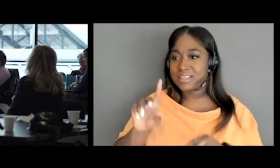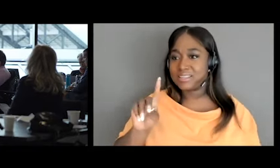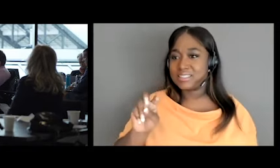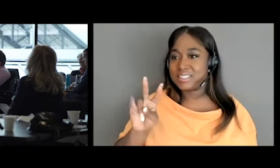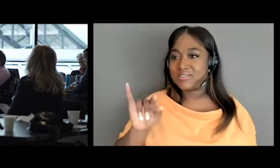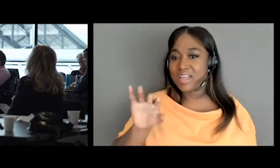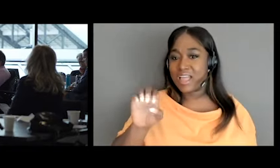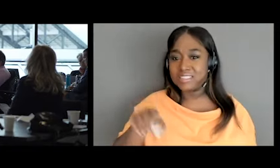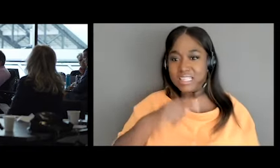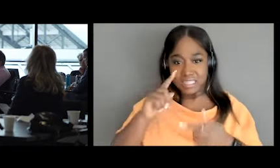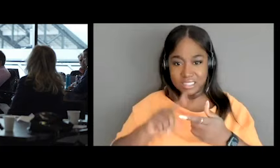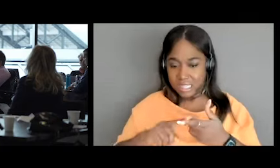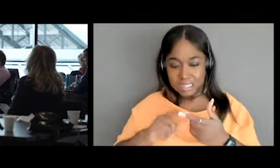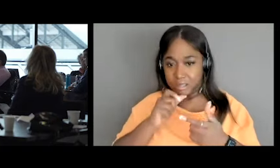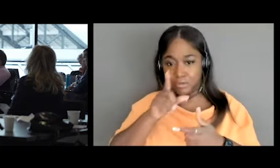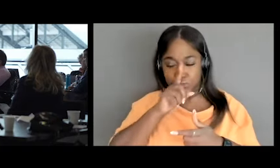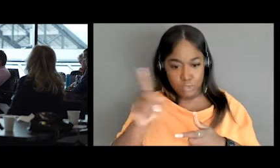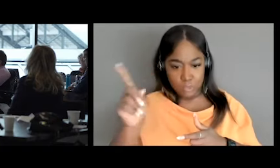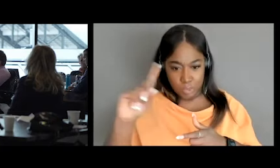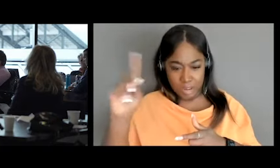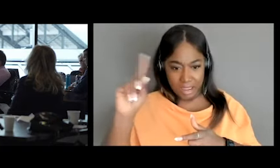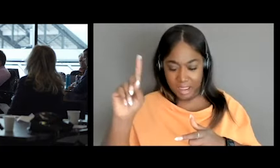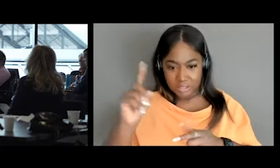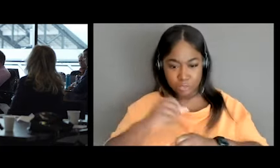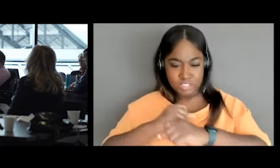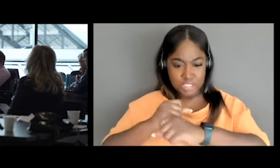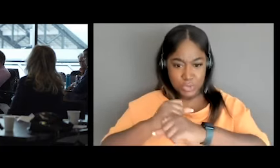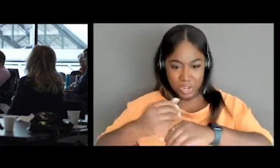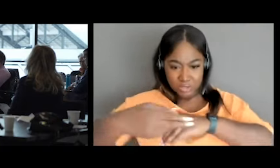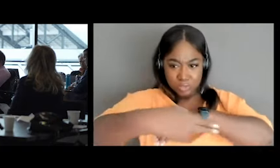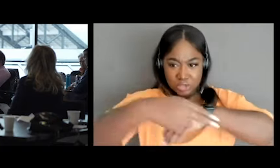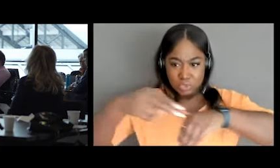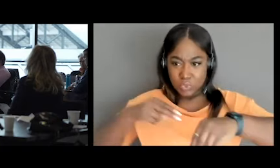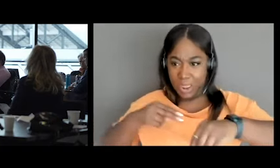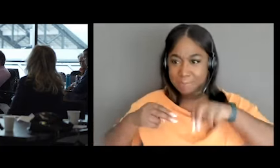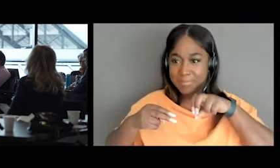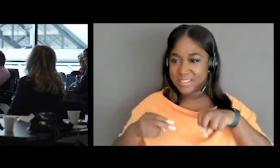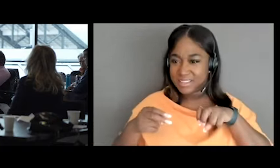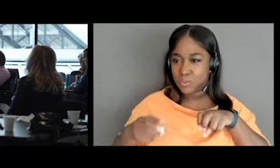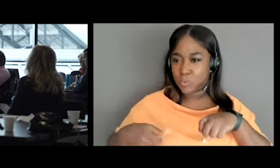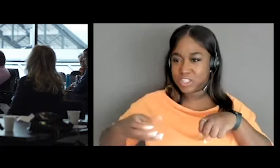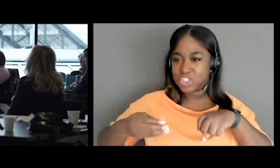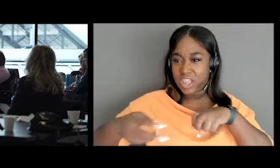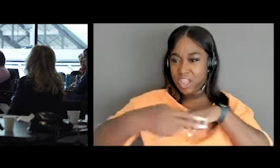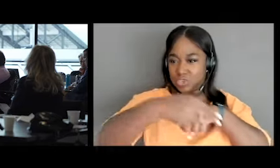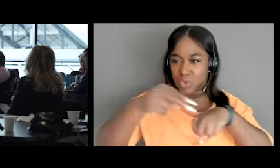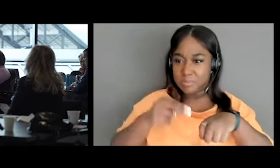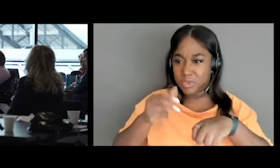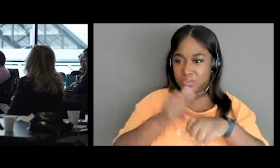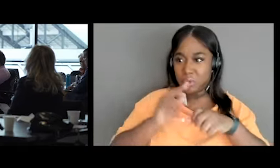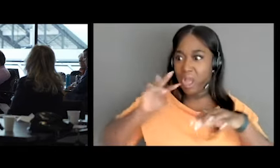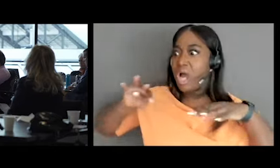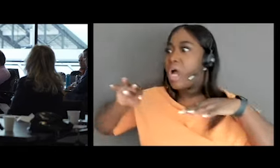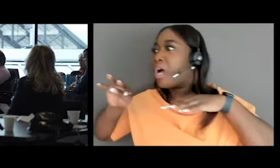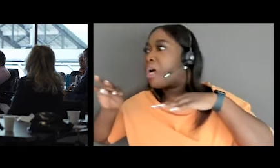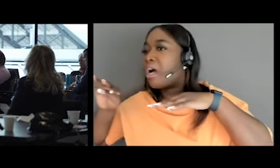then you become the center of attention for everybody on that vehicle. So hopefully that helps